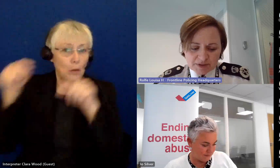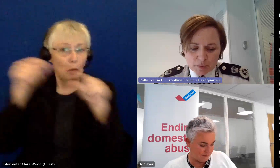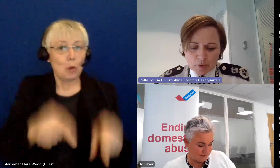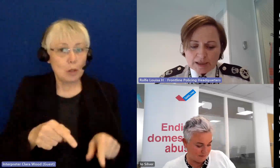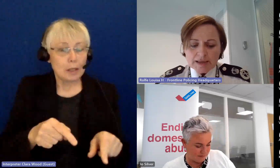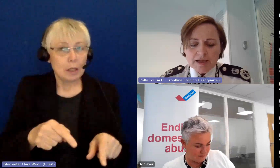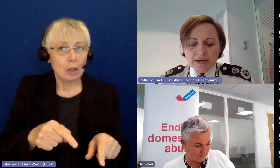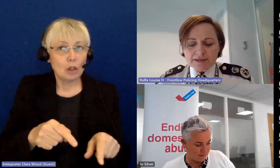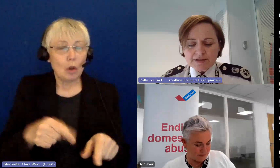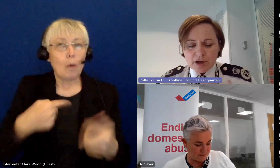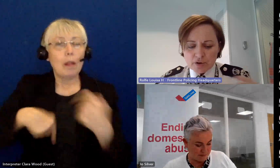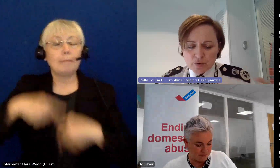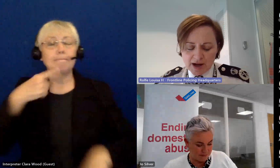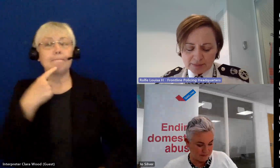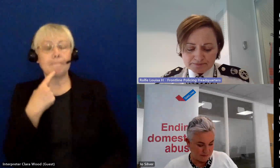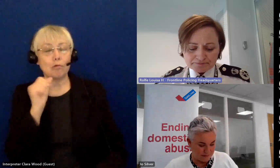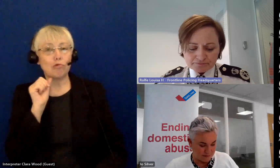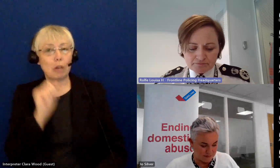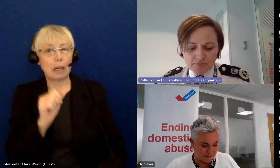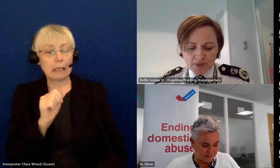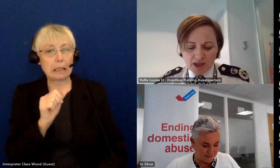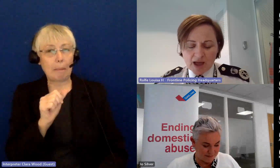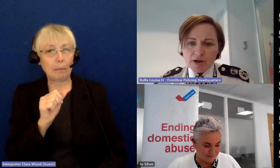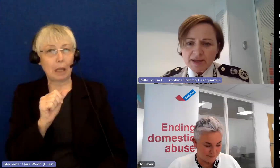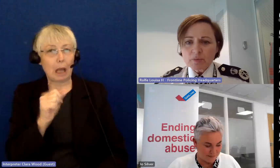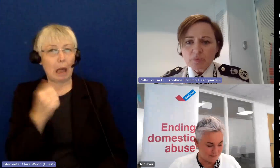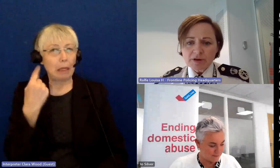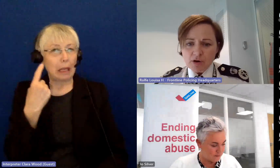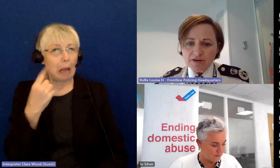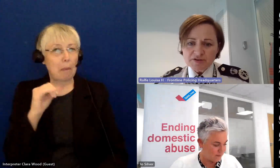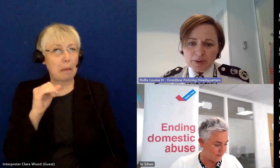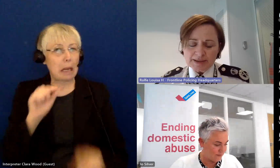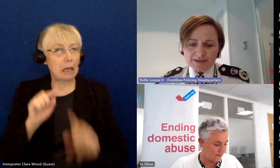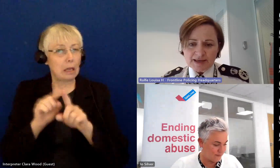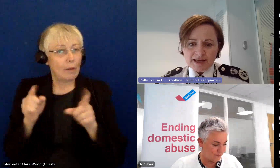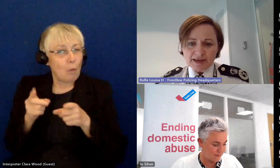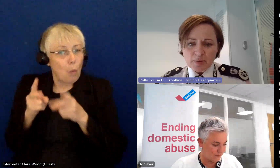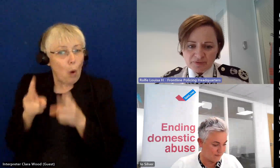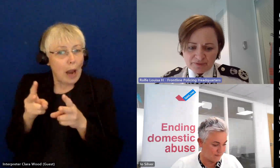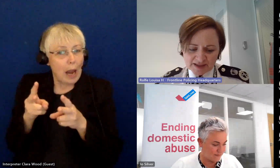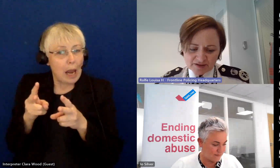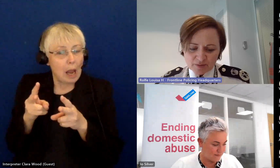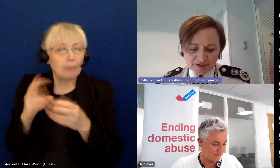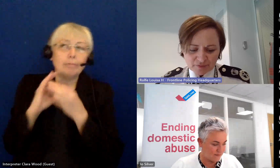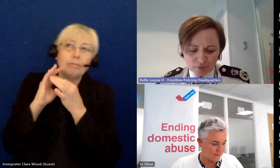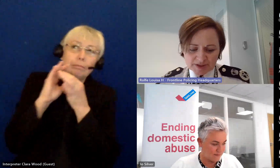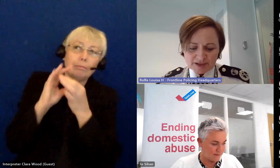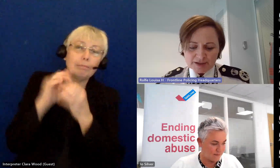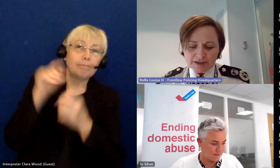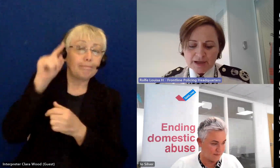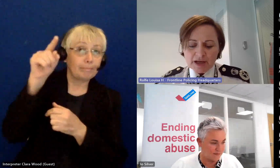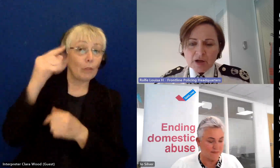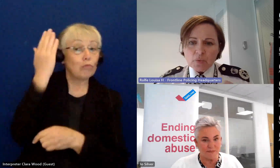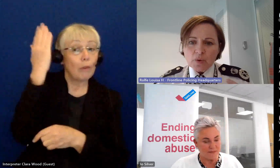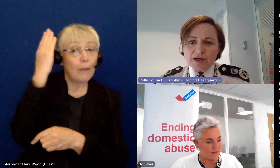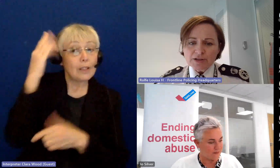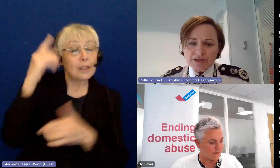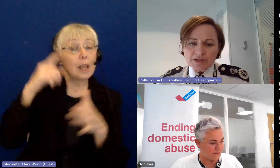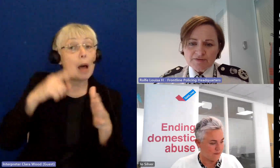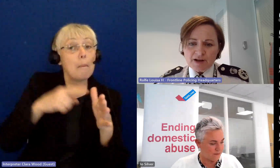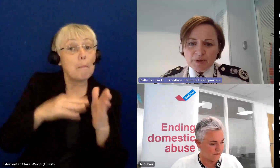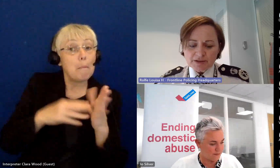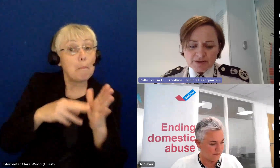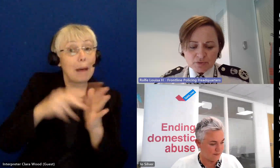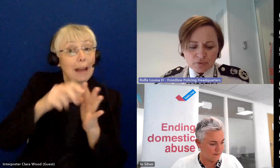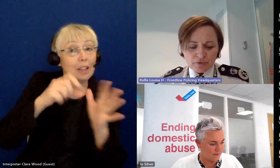every time, don't we? So working with the College of Policing and Professor Amanda Robinson, we